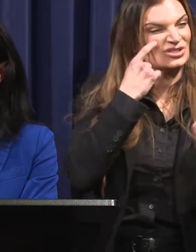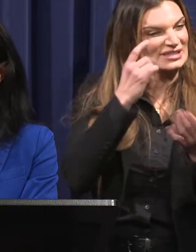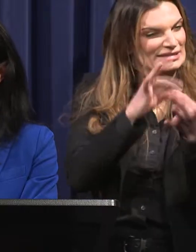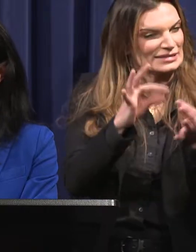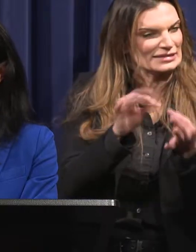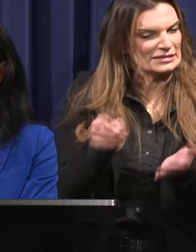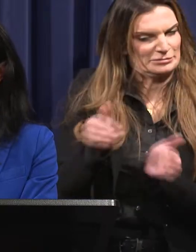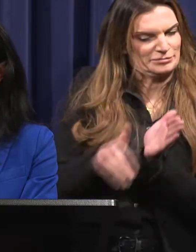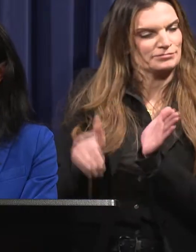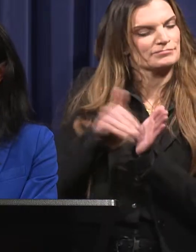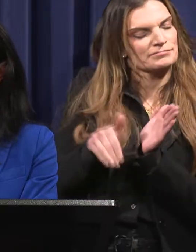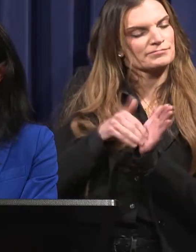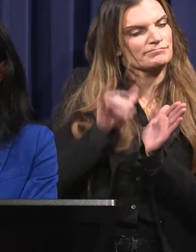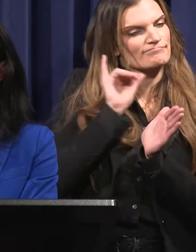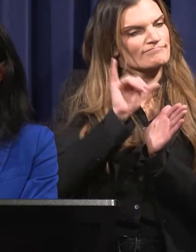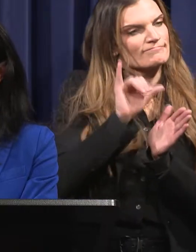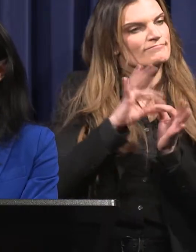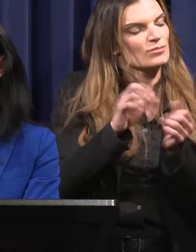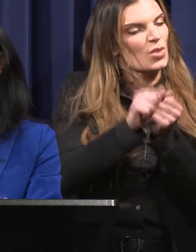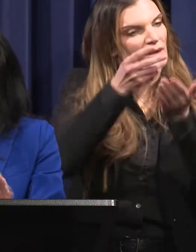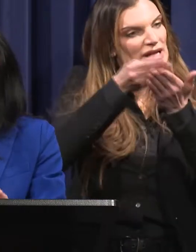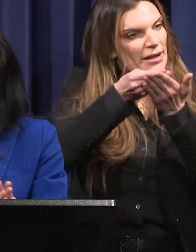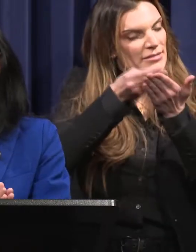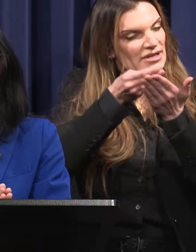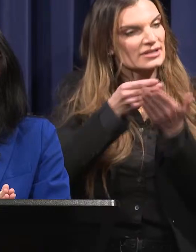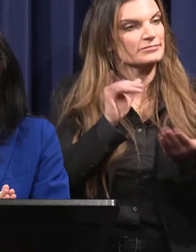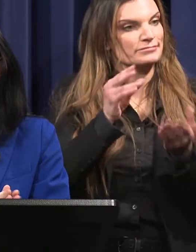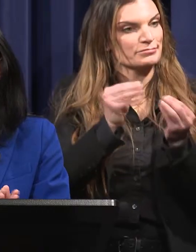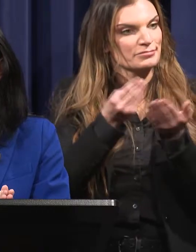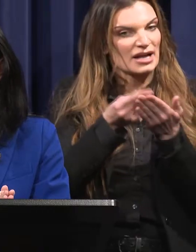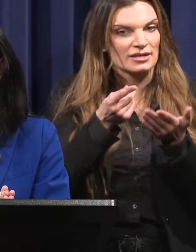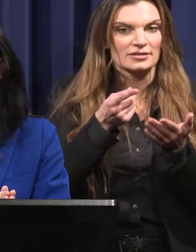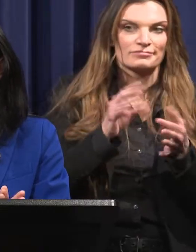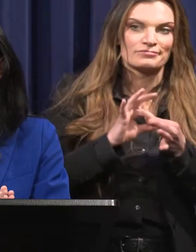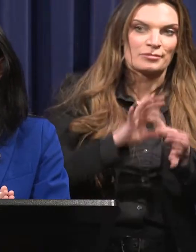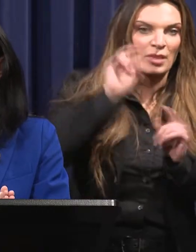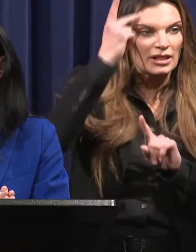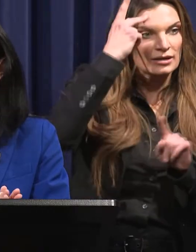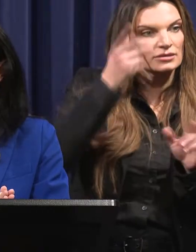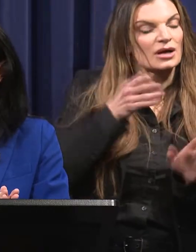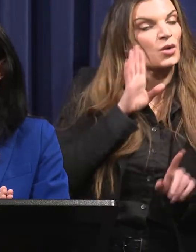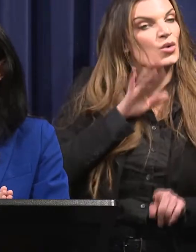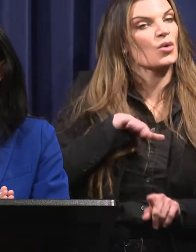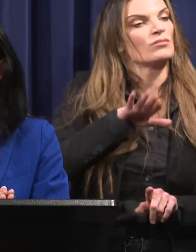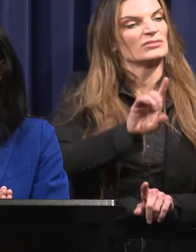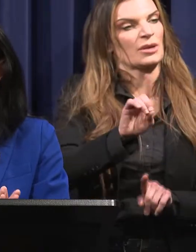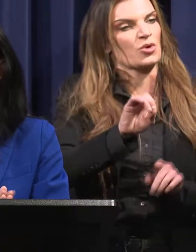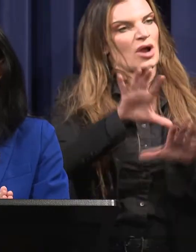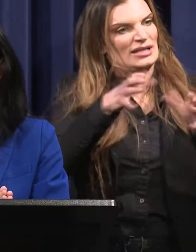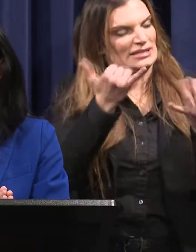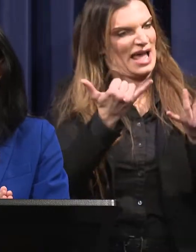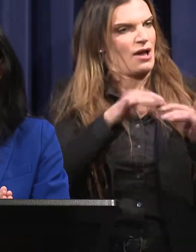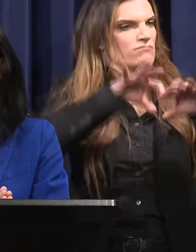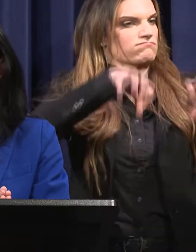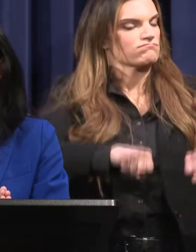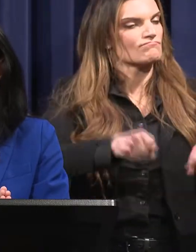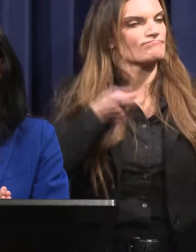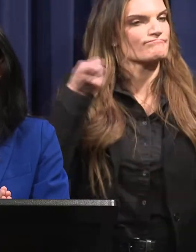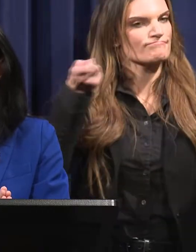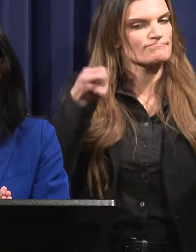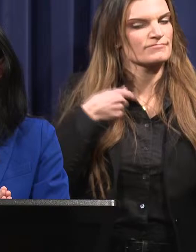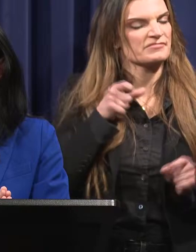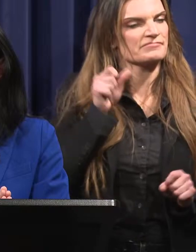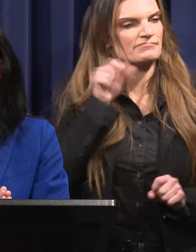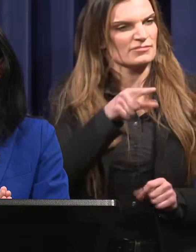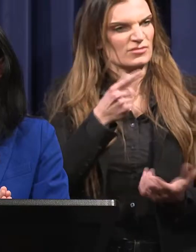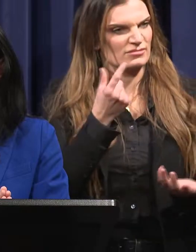changed. Your party's been in power for about a year now. Might not be in complete power again until April. Why have things